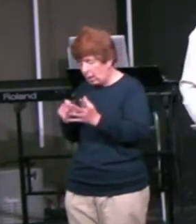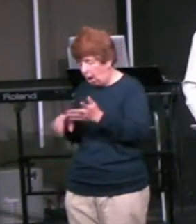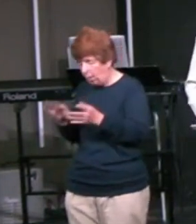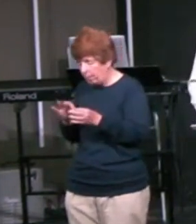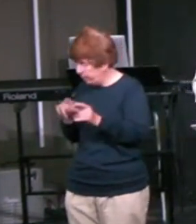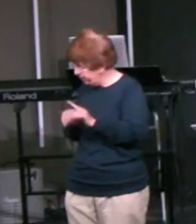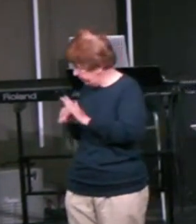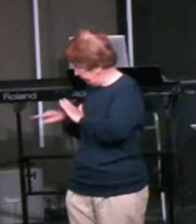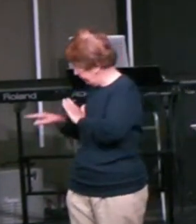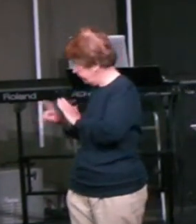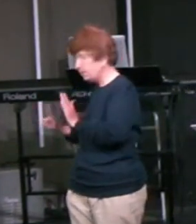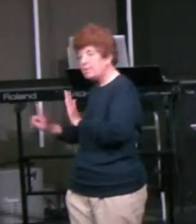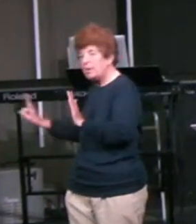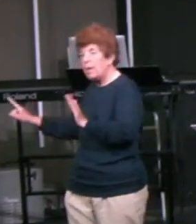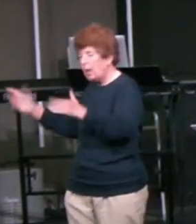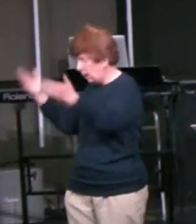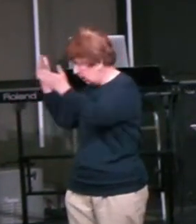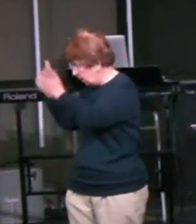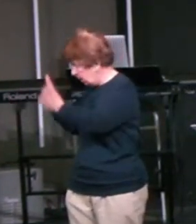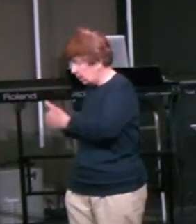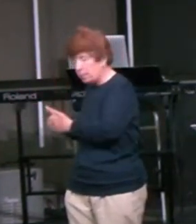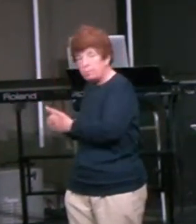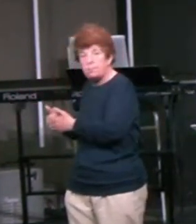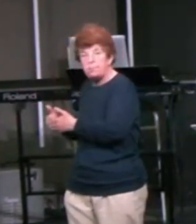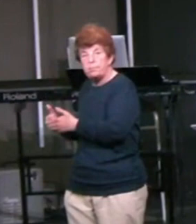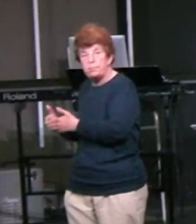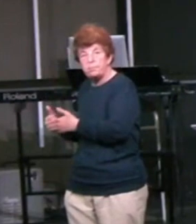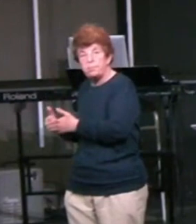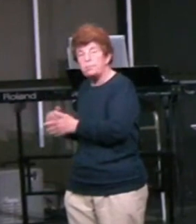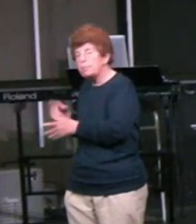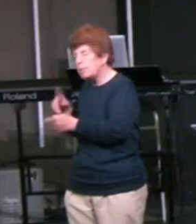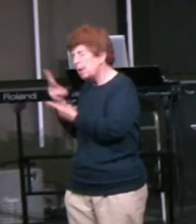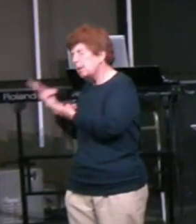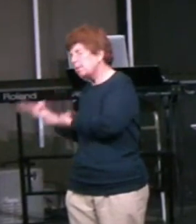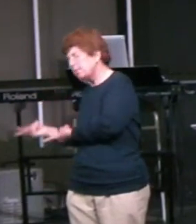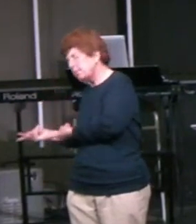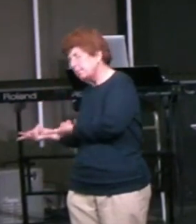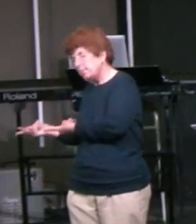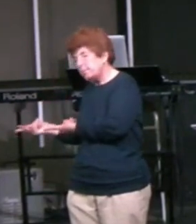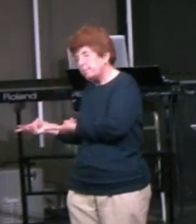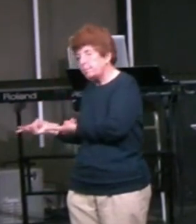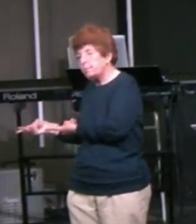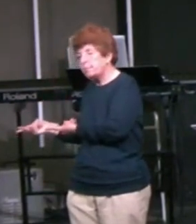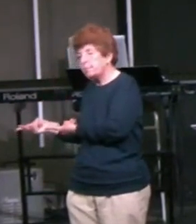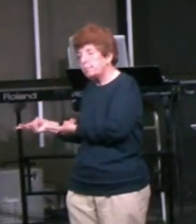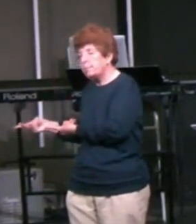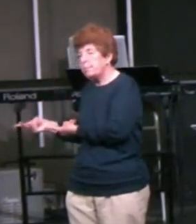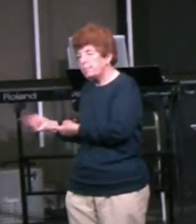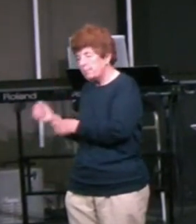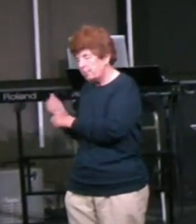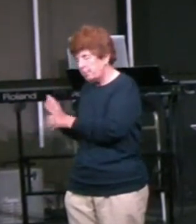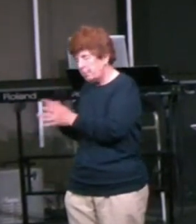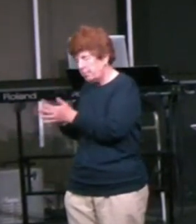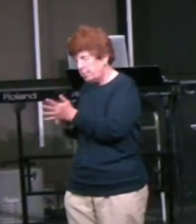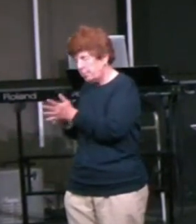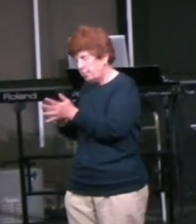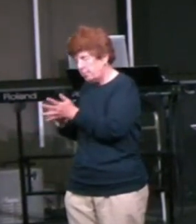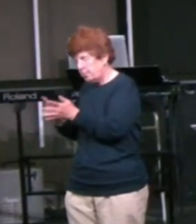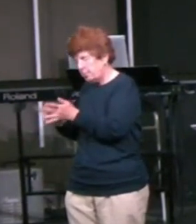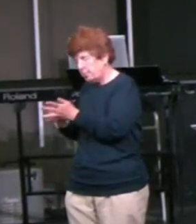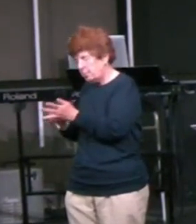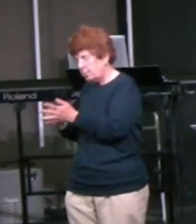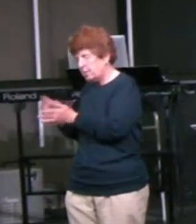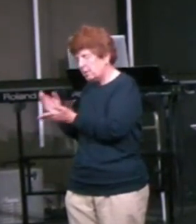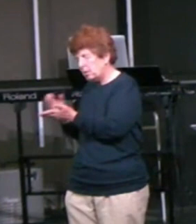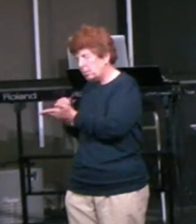way, nightfall comes, lies down, and in Genesis chapter